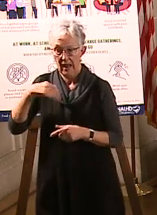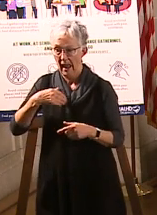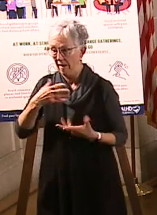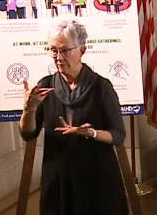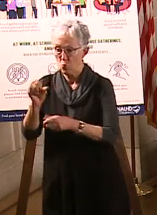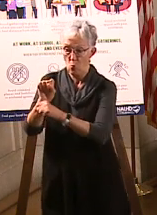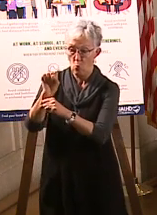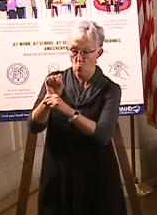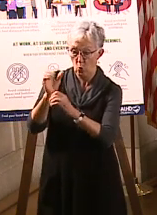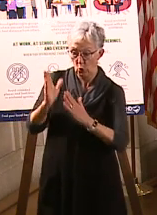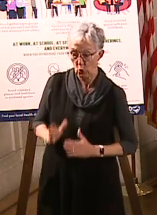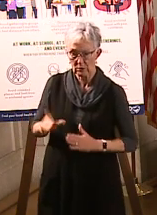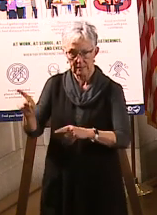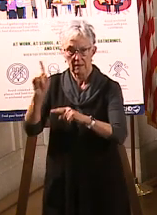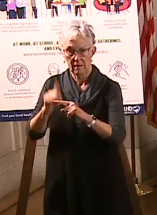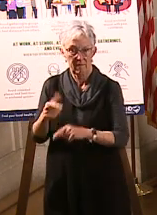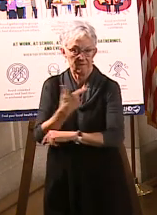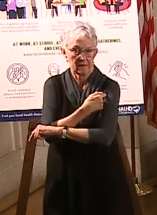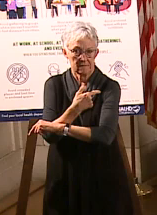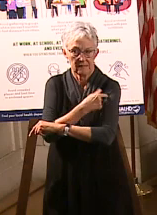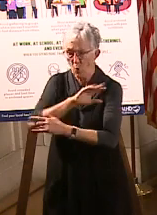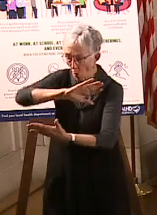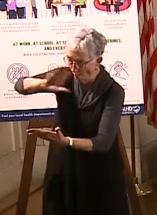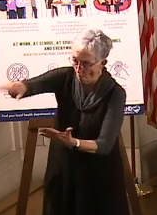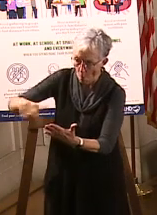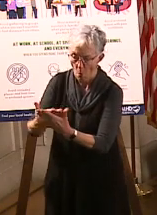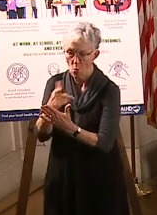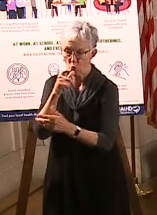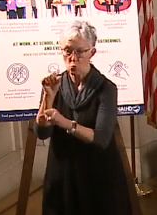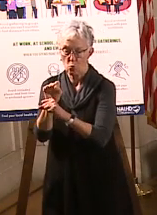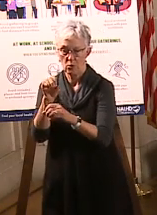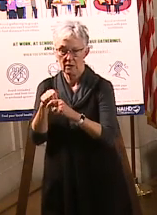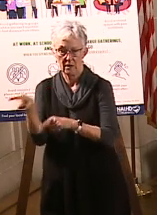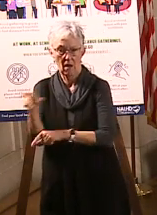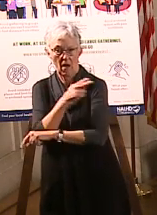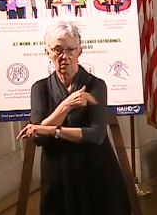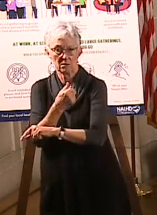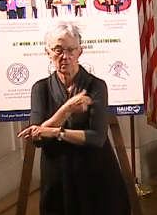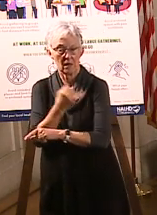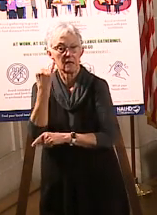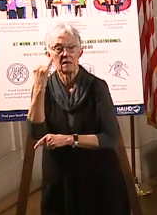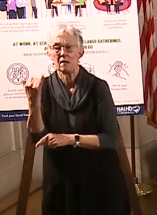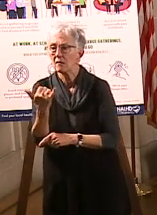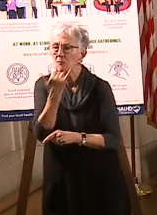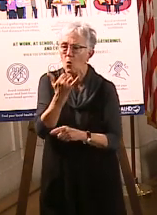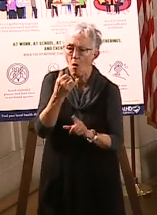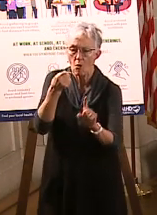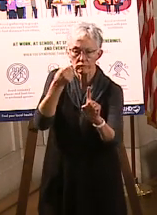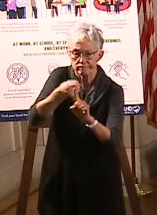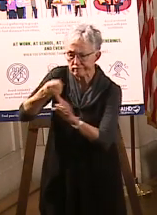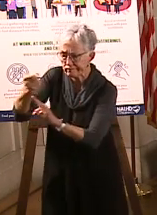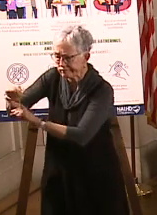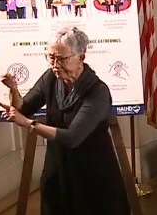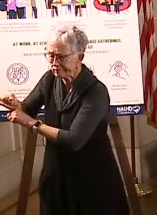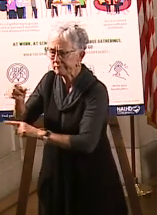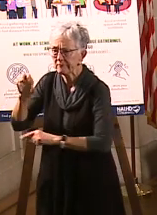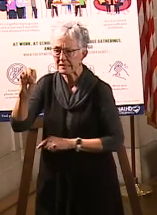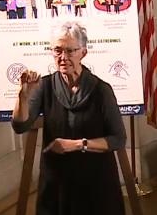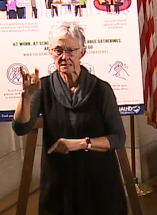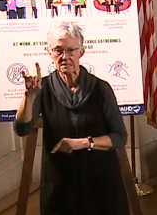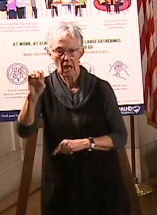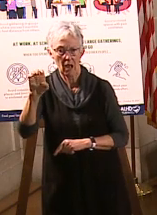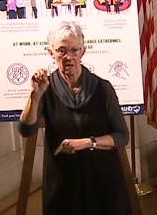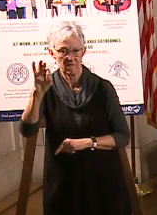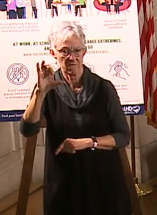entire shift of hospital workers so that you don't have people to staff the hospital. So there are logistics that all go around being able to get this